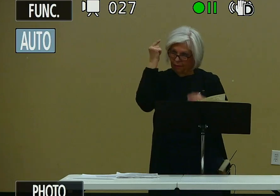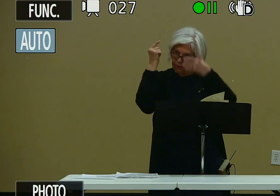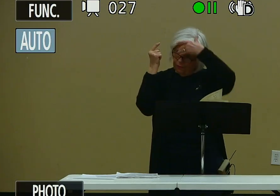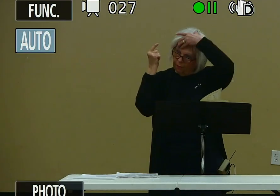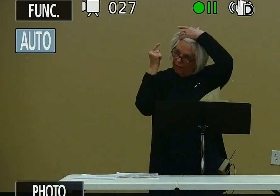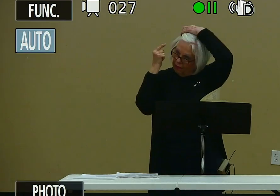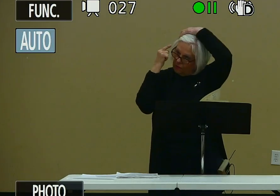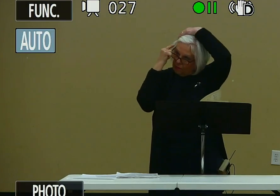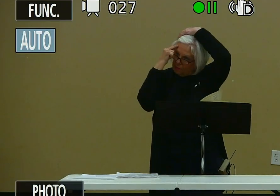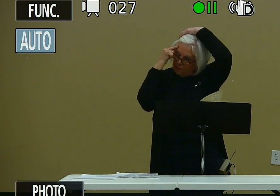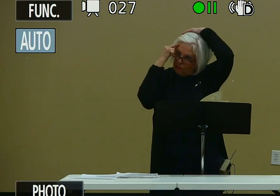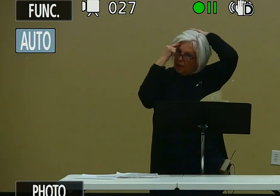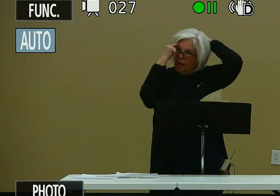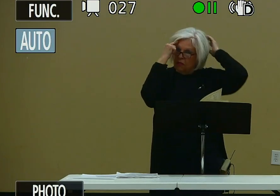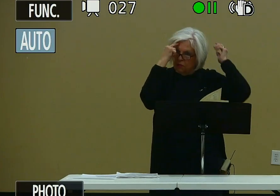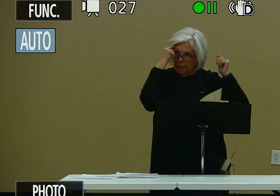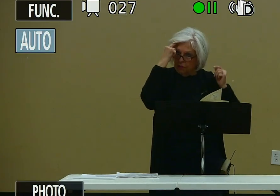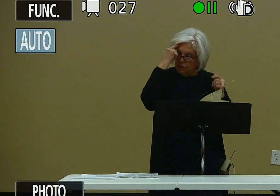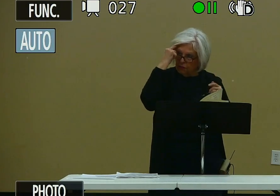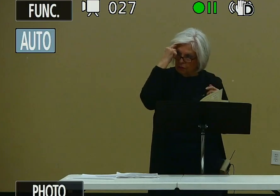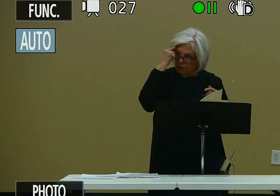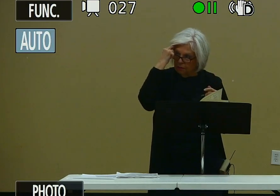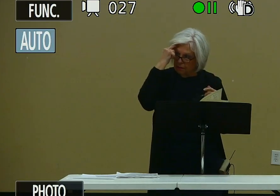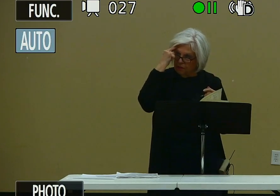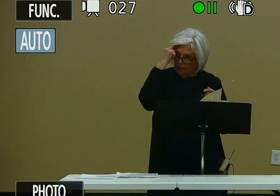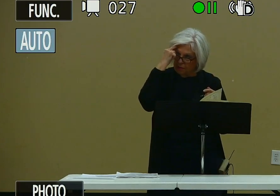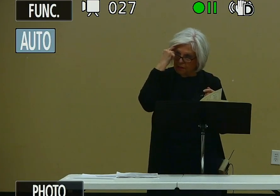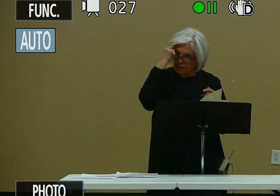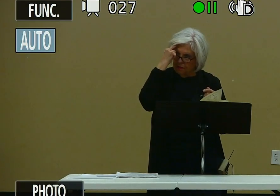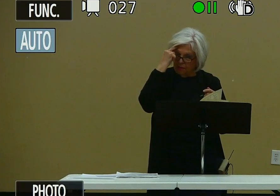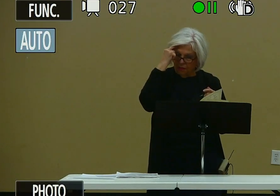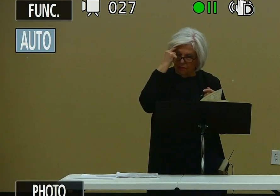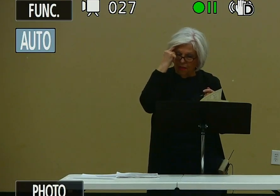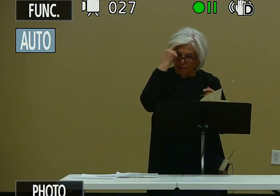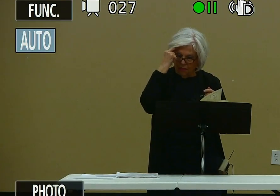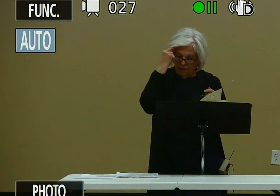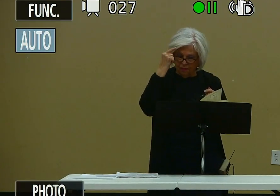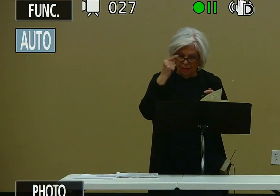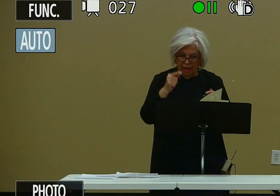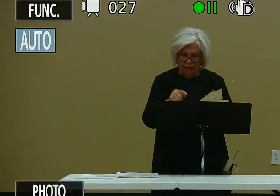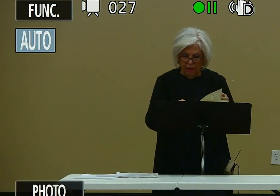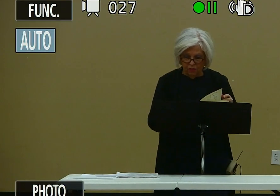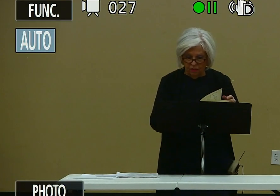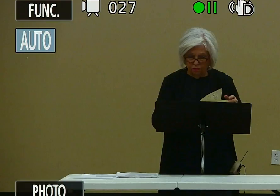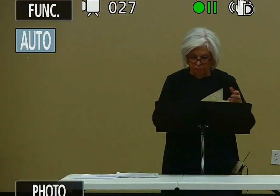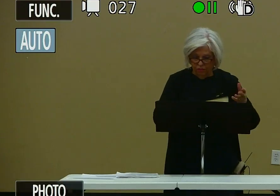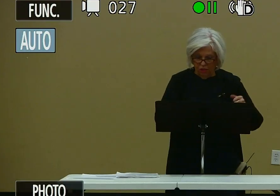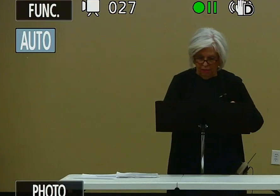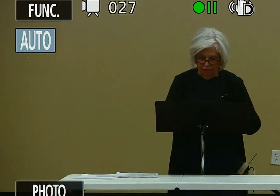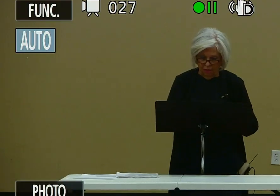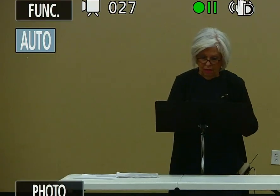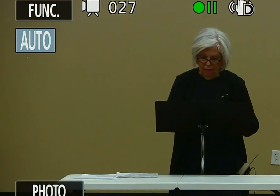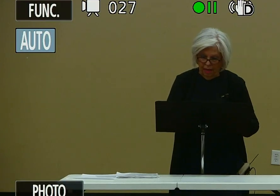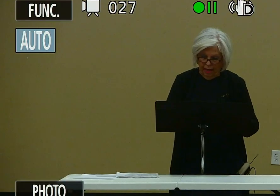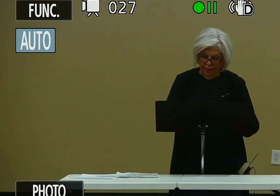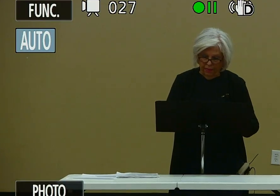well, my hair's in the way, sorry. Just make a little circle. Cents, cents, cents, as in change. And